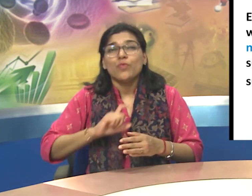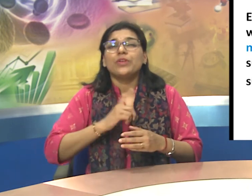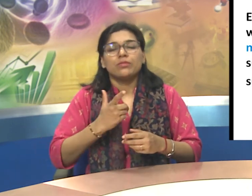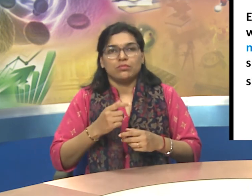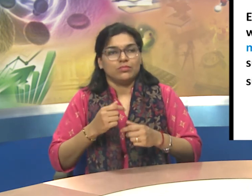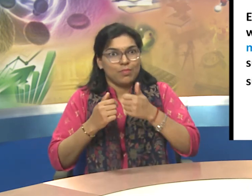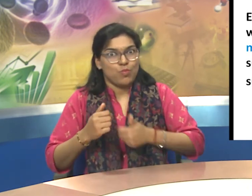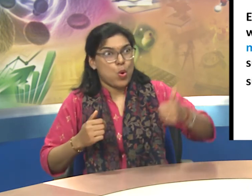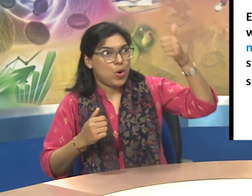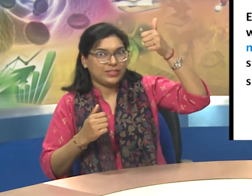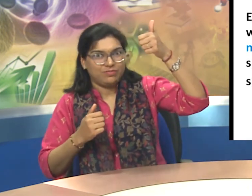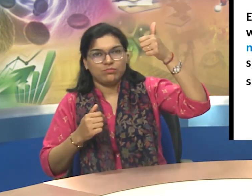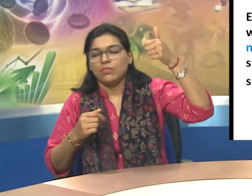Mutual distrust.